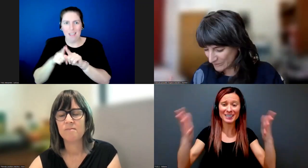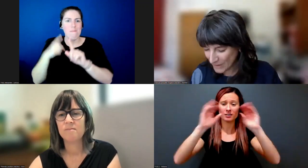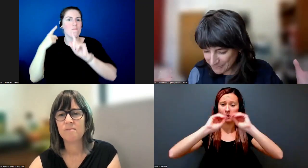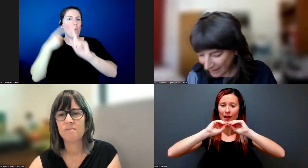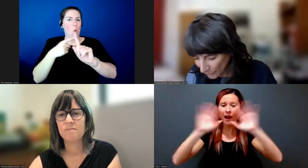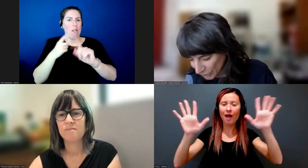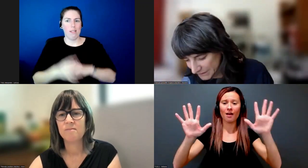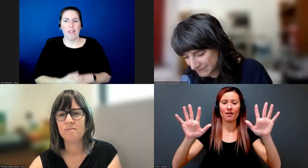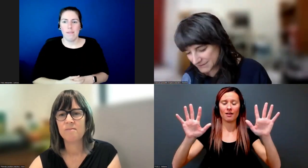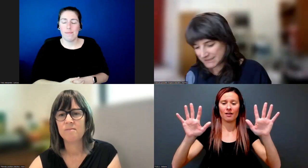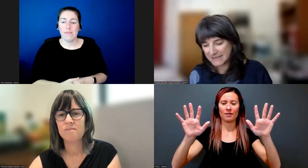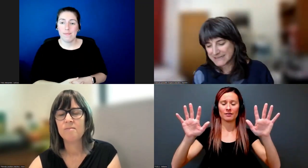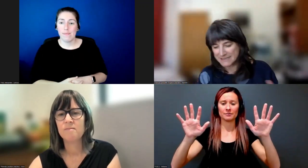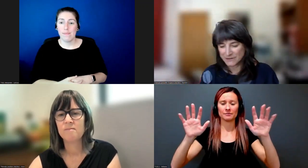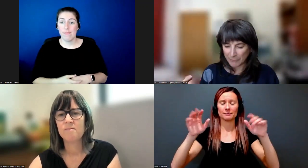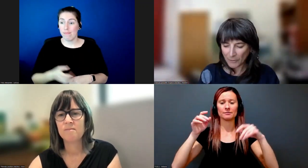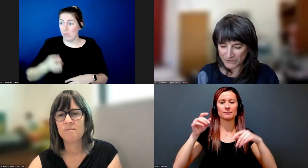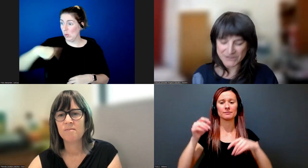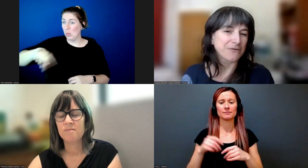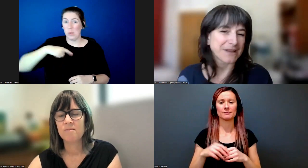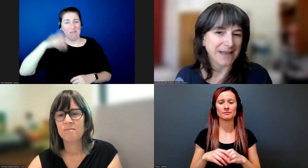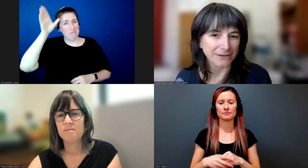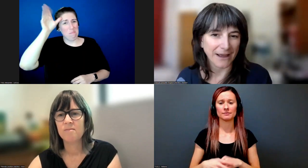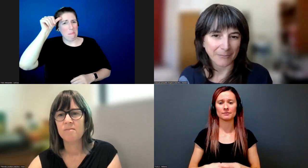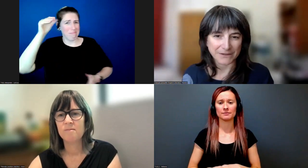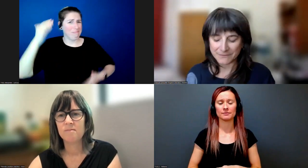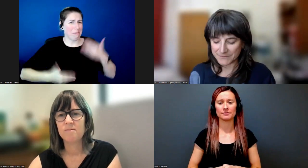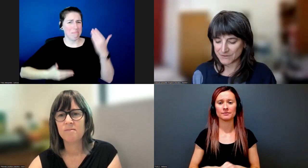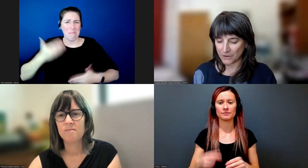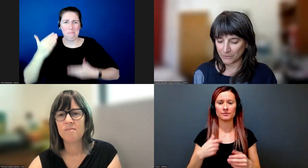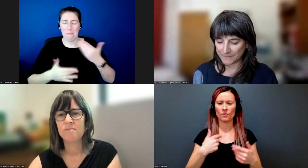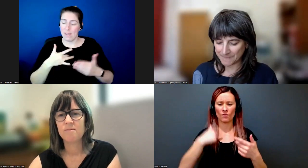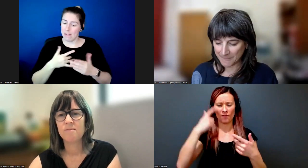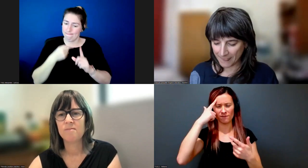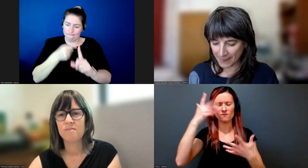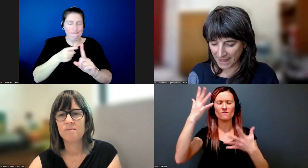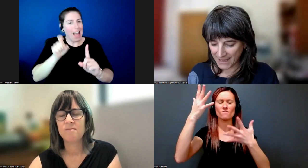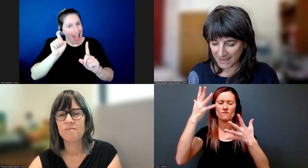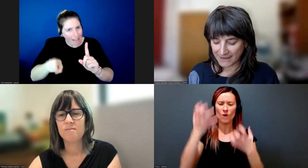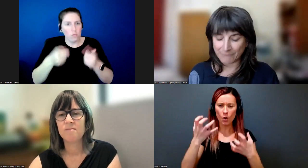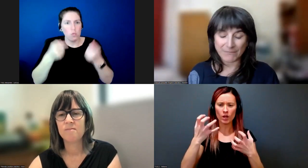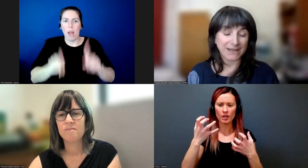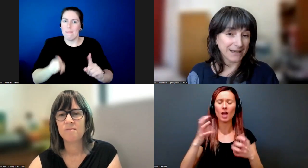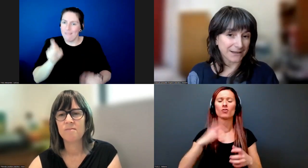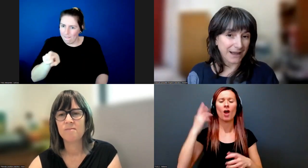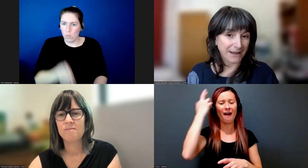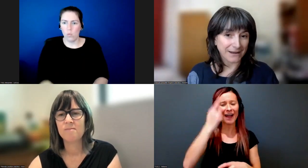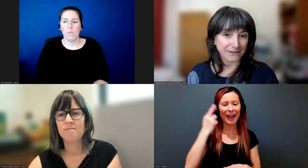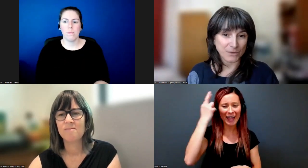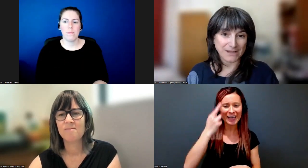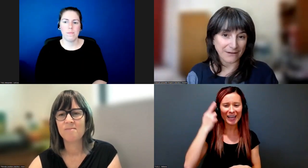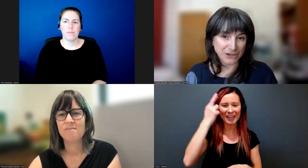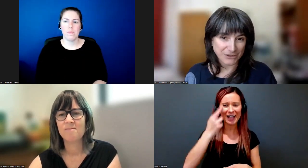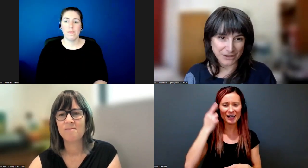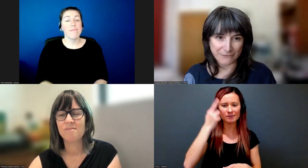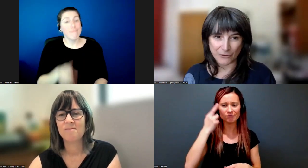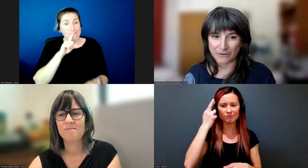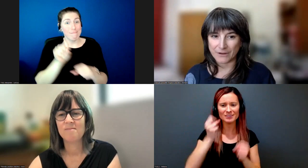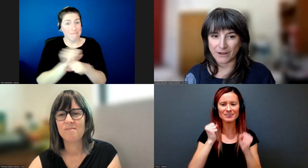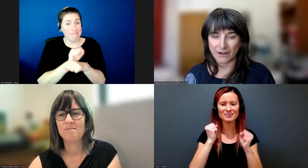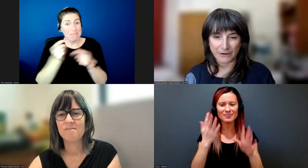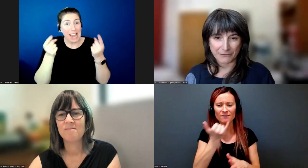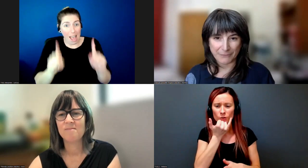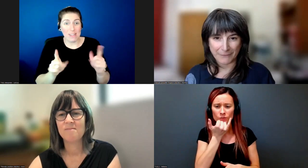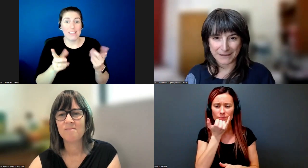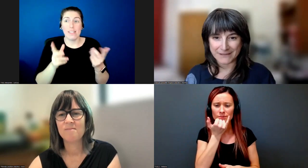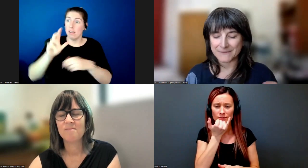unwavering willpower and sense of purpose. This had to happen. So it did, and it was life-changing for a